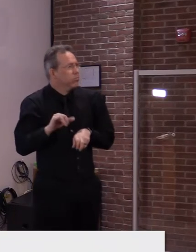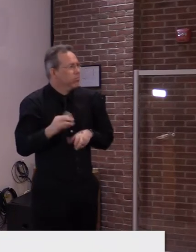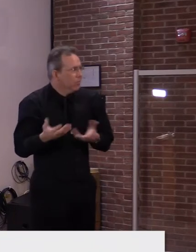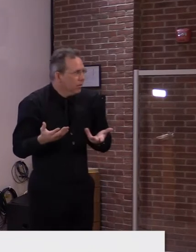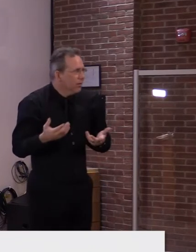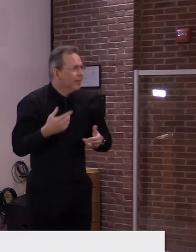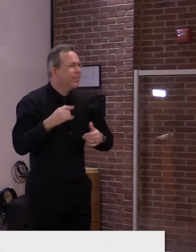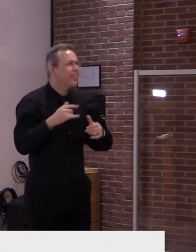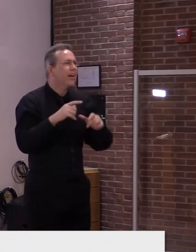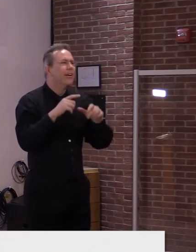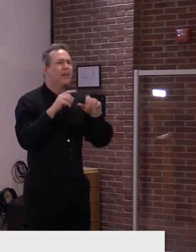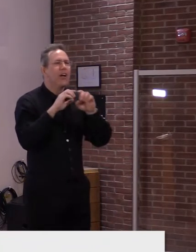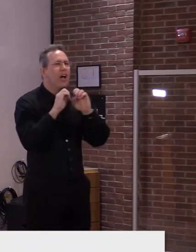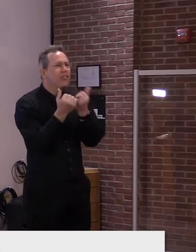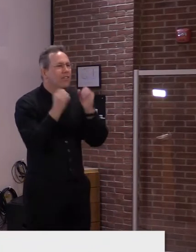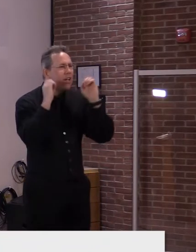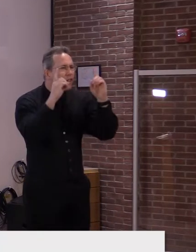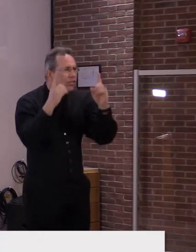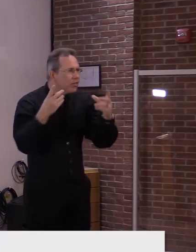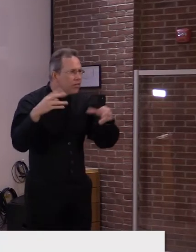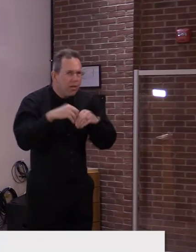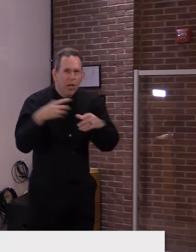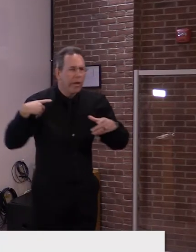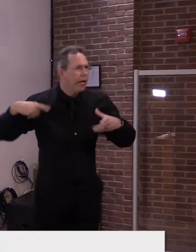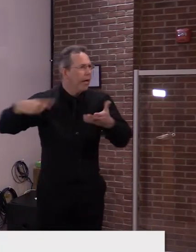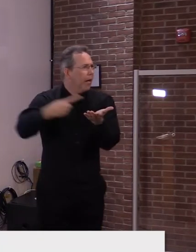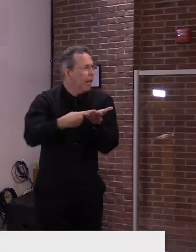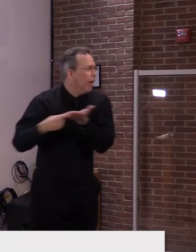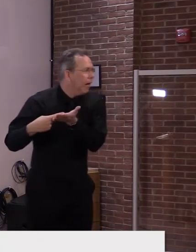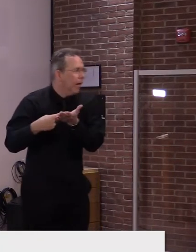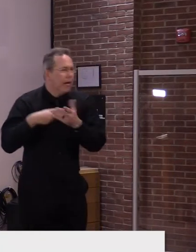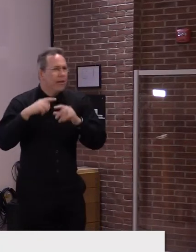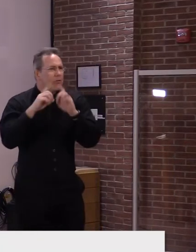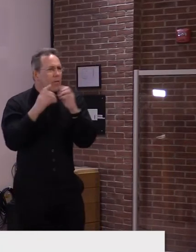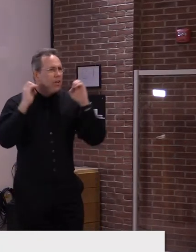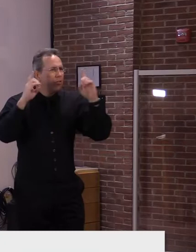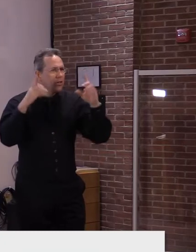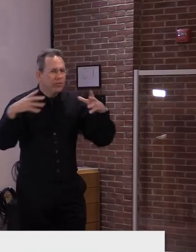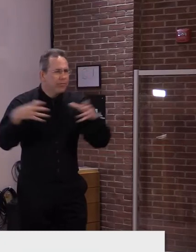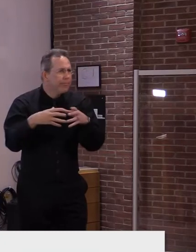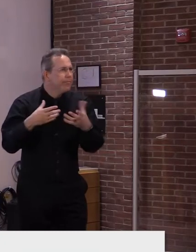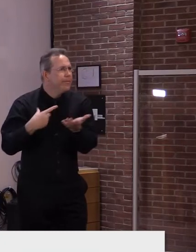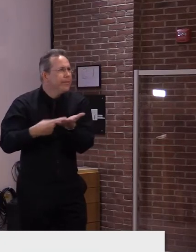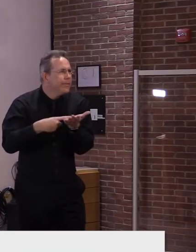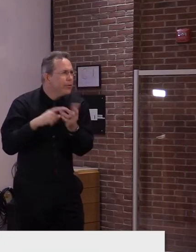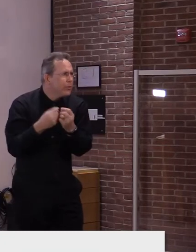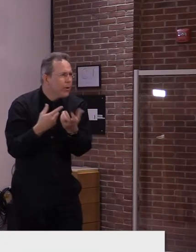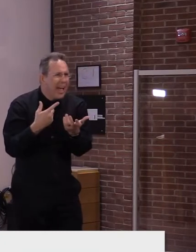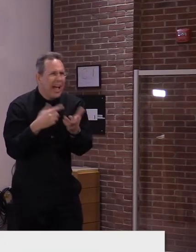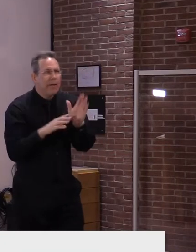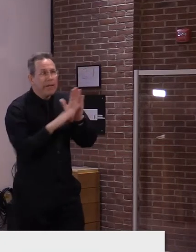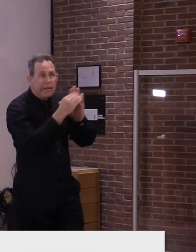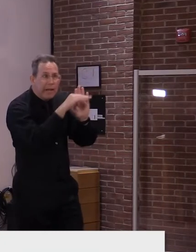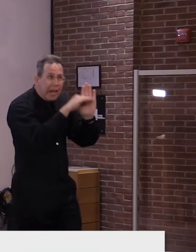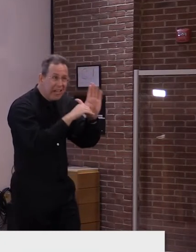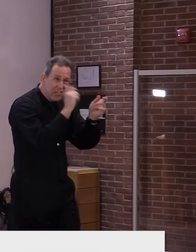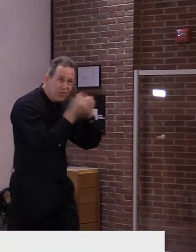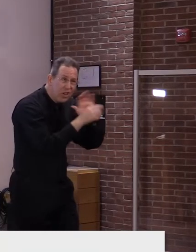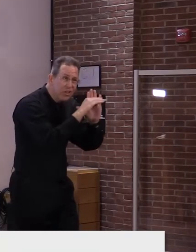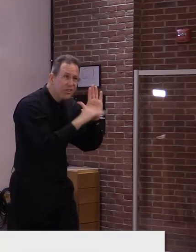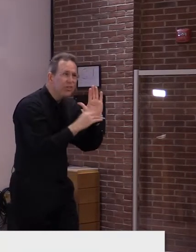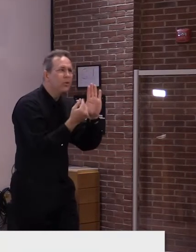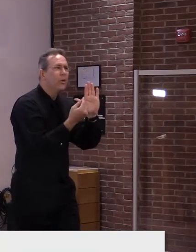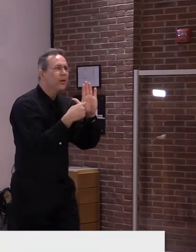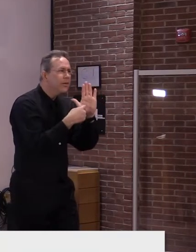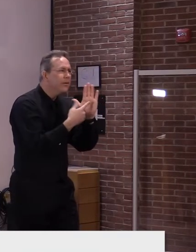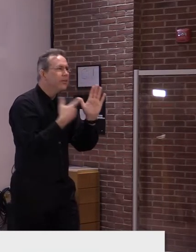what those guidance points are, and we will certainly be advising the field accordingly. I'm not